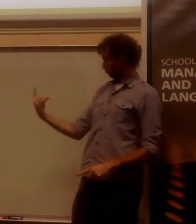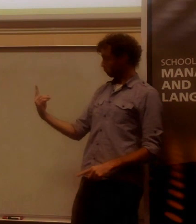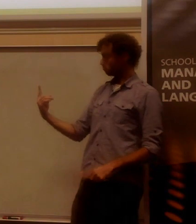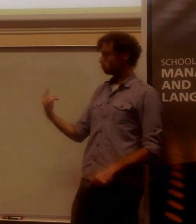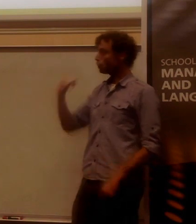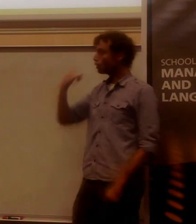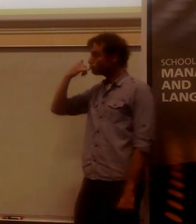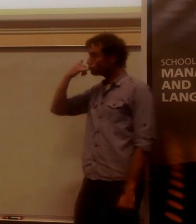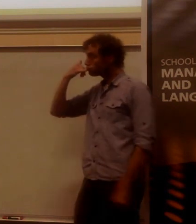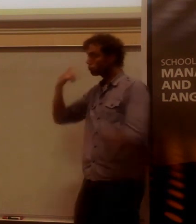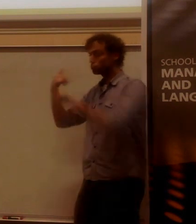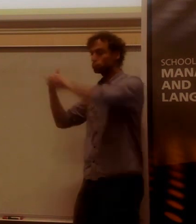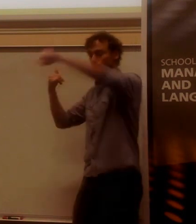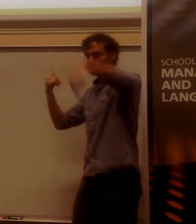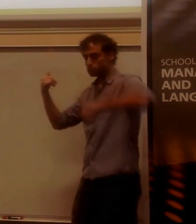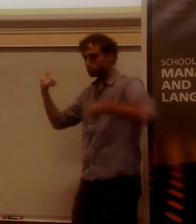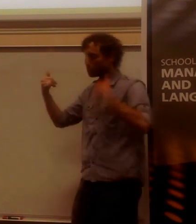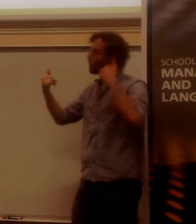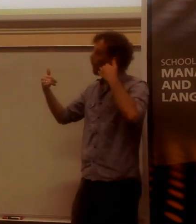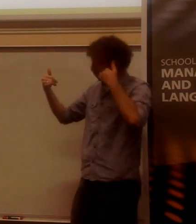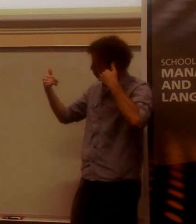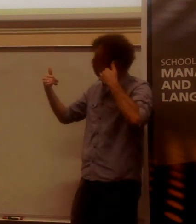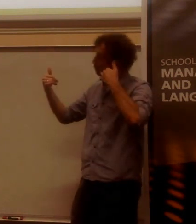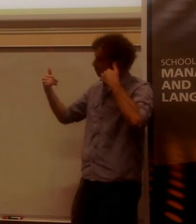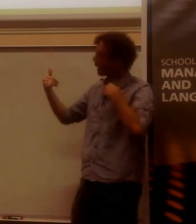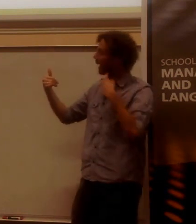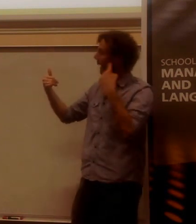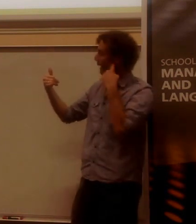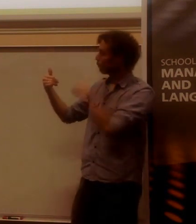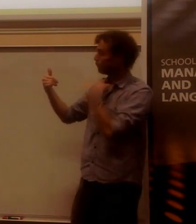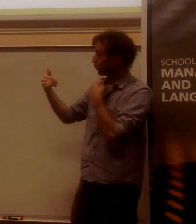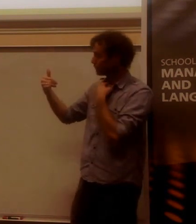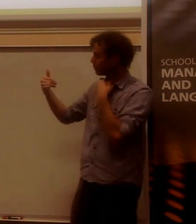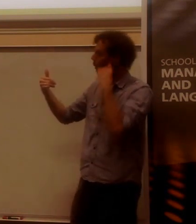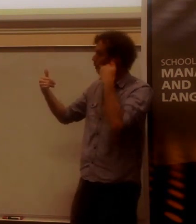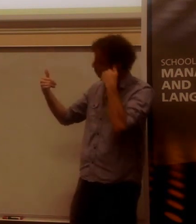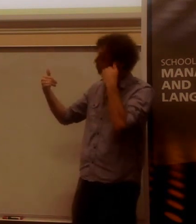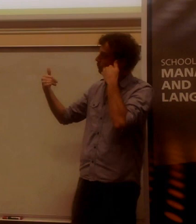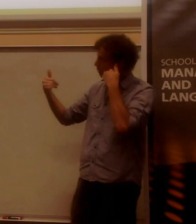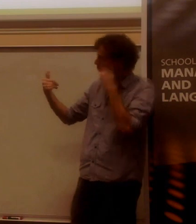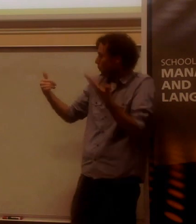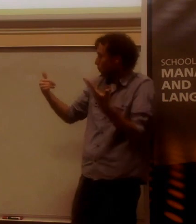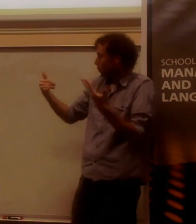wanted to, you could choose to speak. And so as the MEP, I would hear your voice.